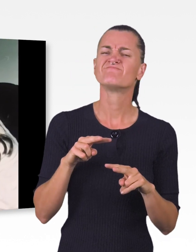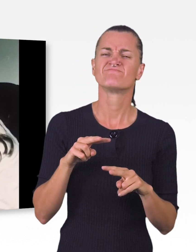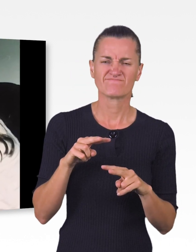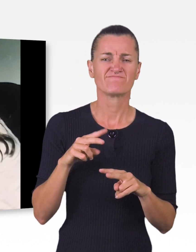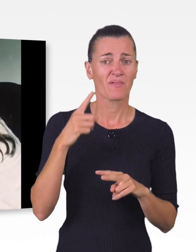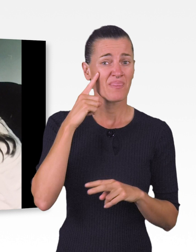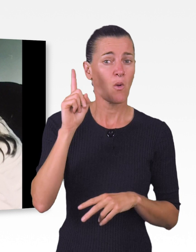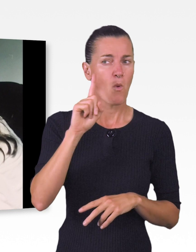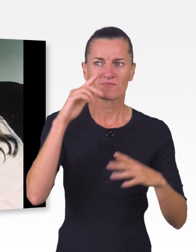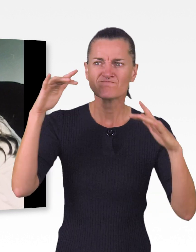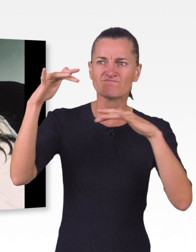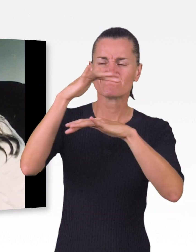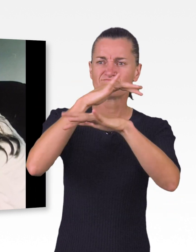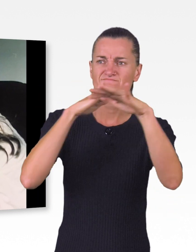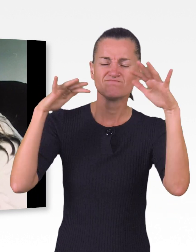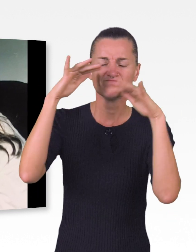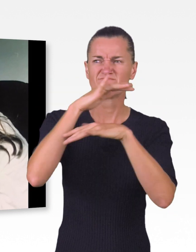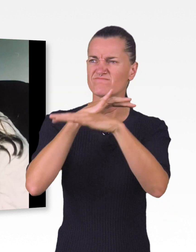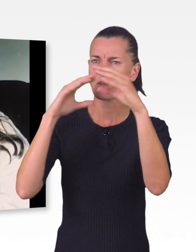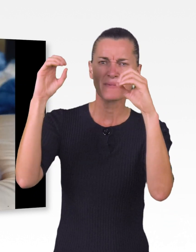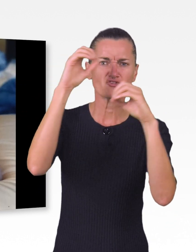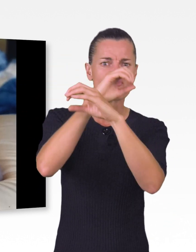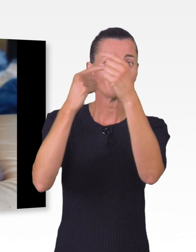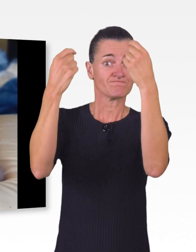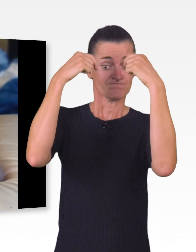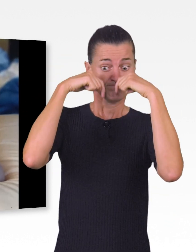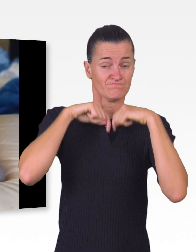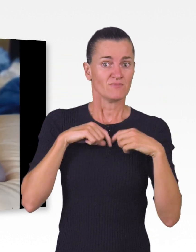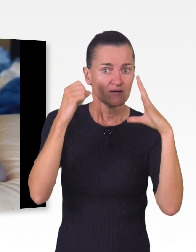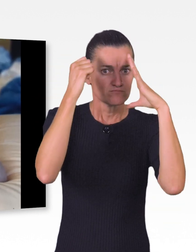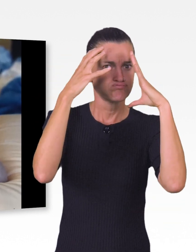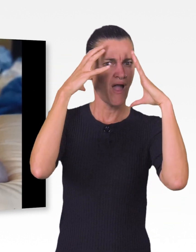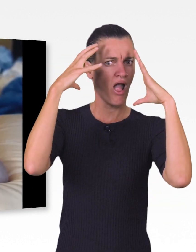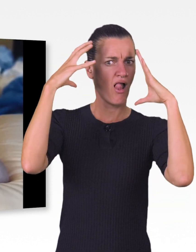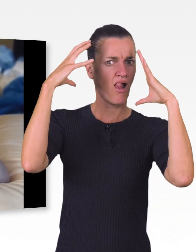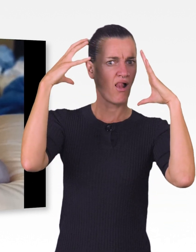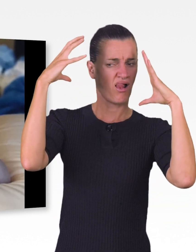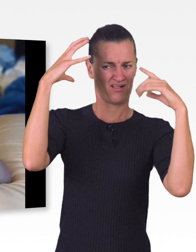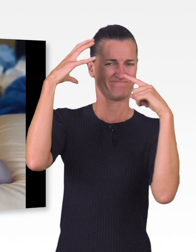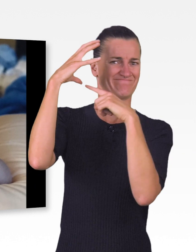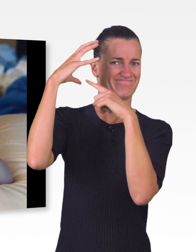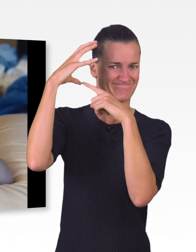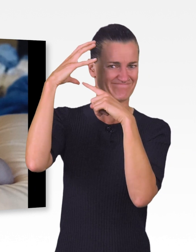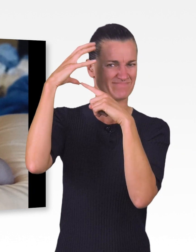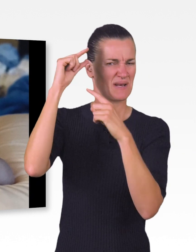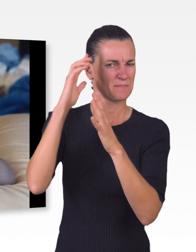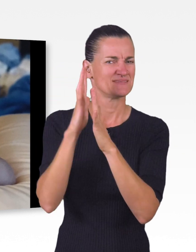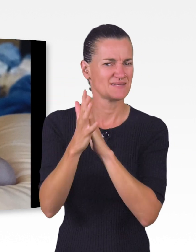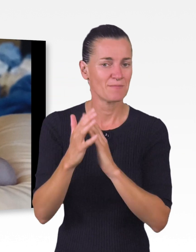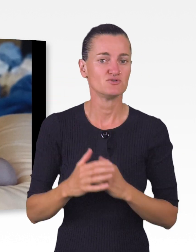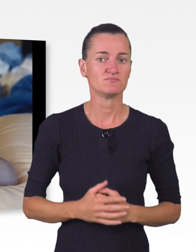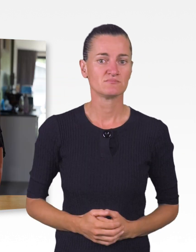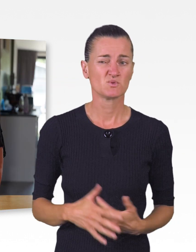And we think he got viral encephalitis, which is just an airborne virus, and his cognitive brain swelled